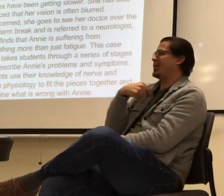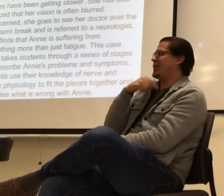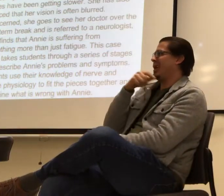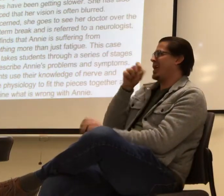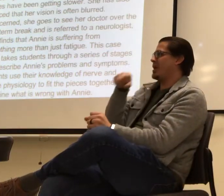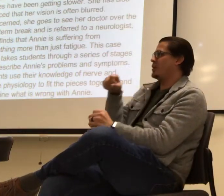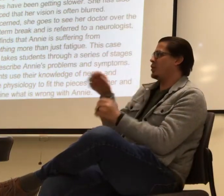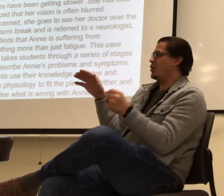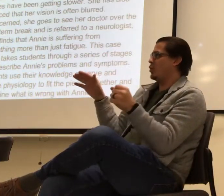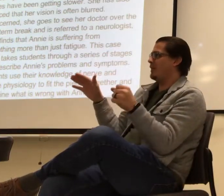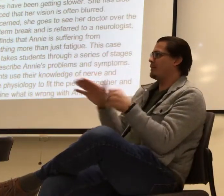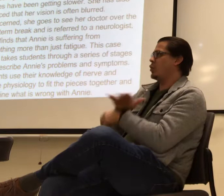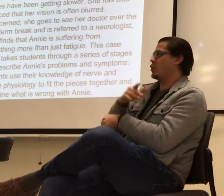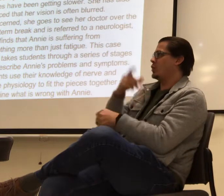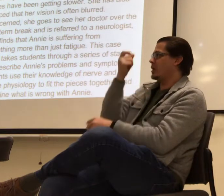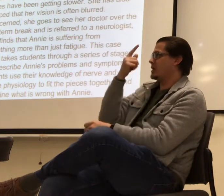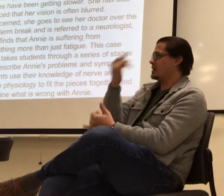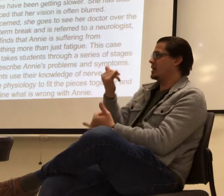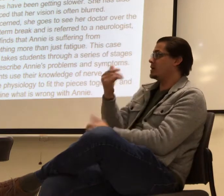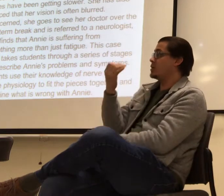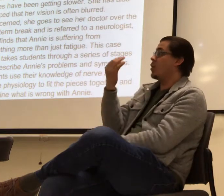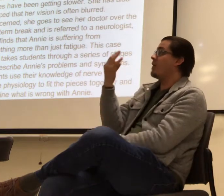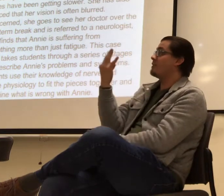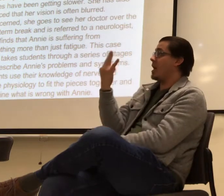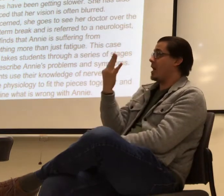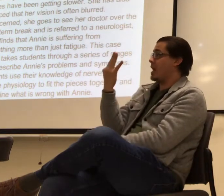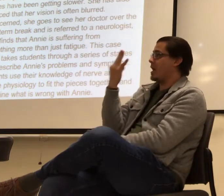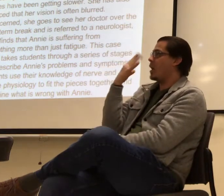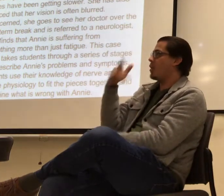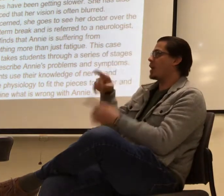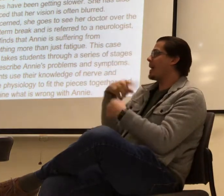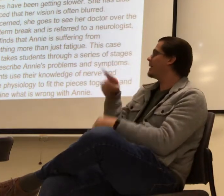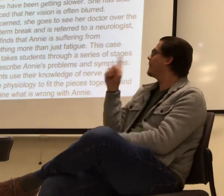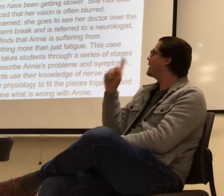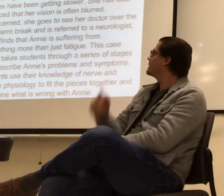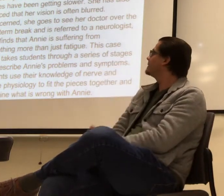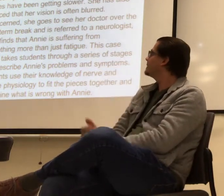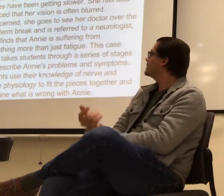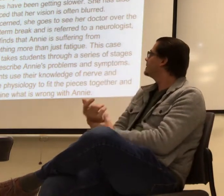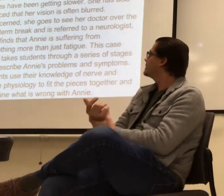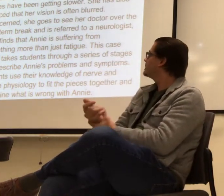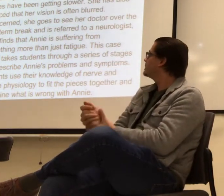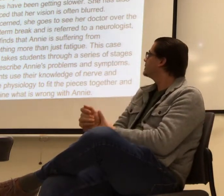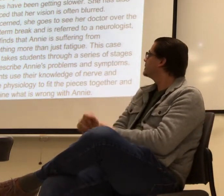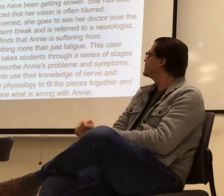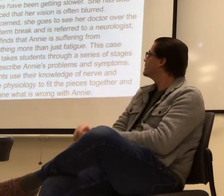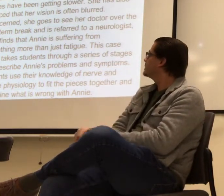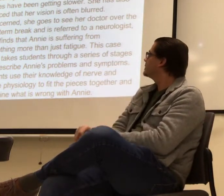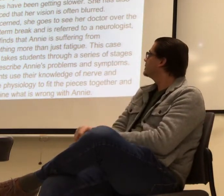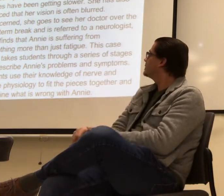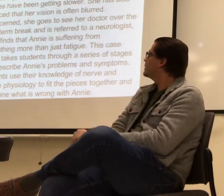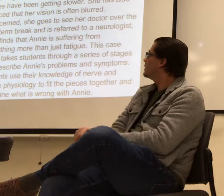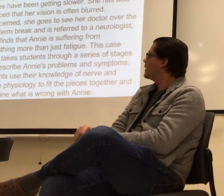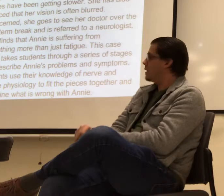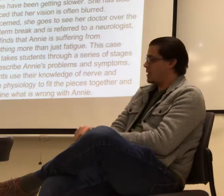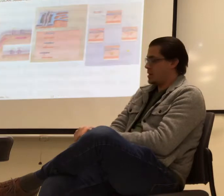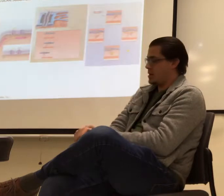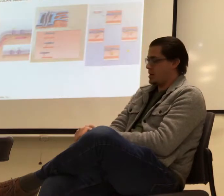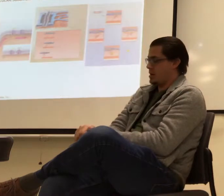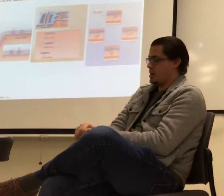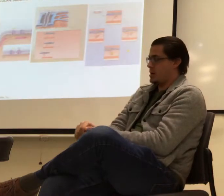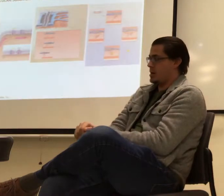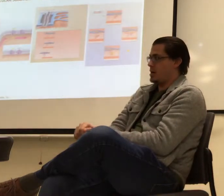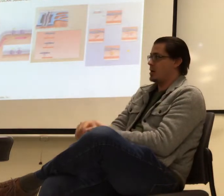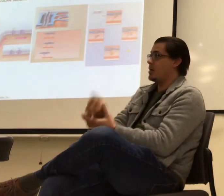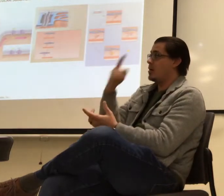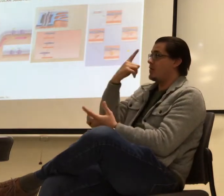to fully address it today. So on Friday, I'll come back and we'll read through this together and talk about it as part of the lecture. But for